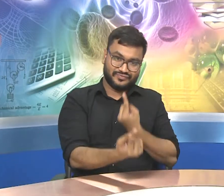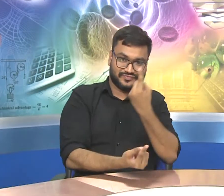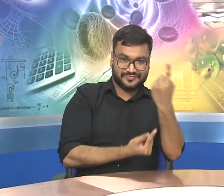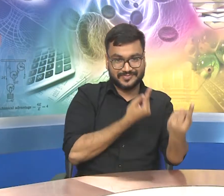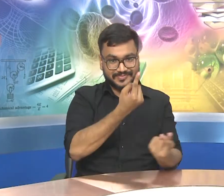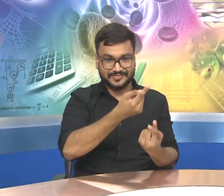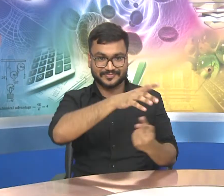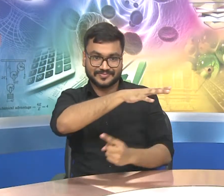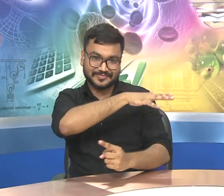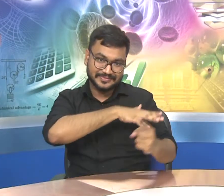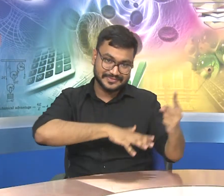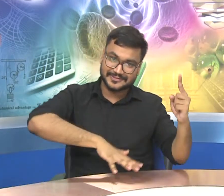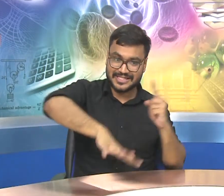For example,